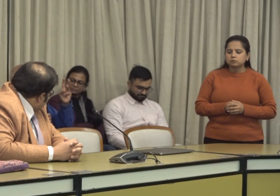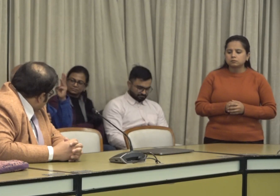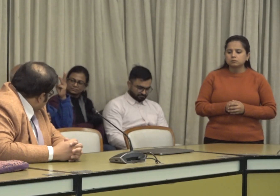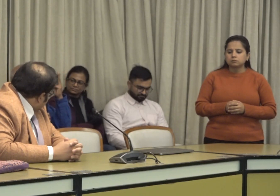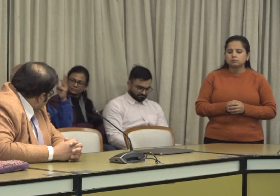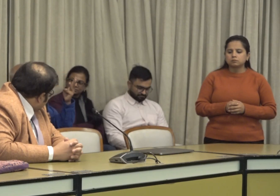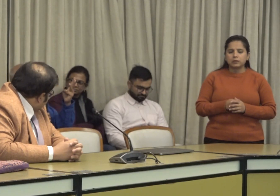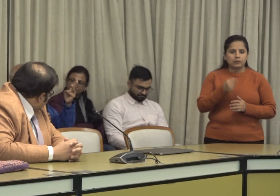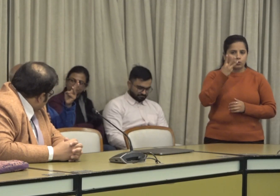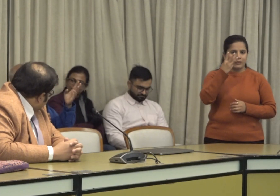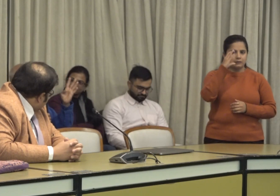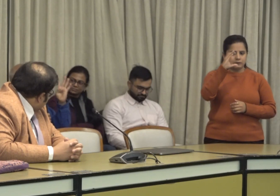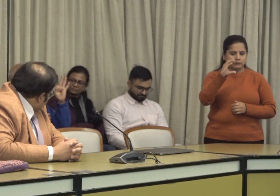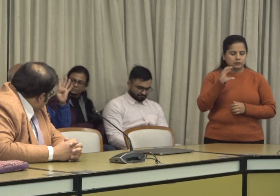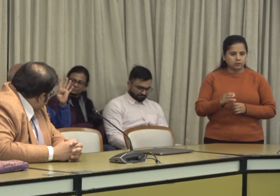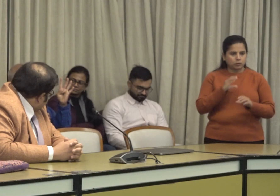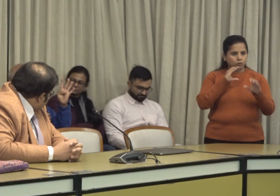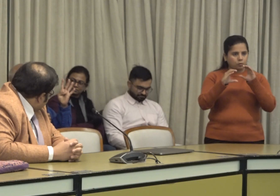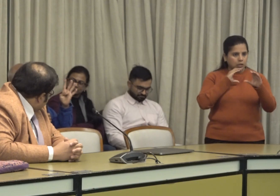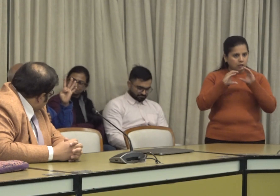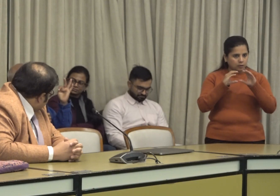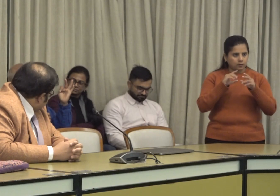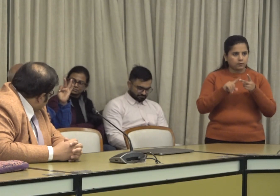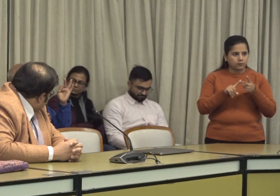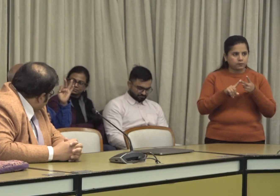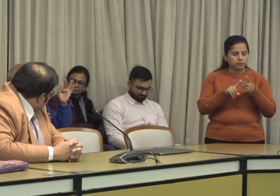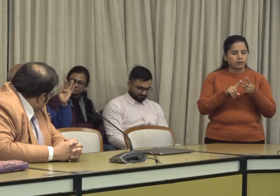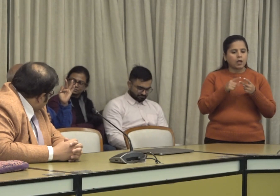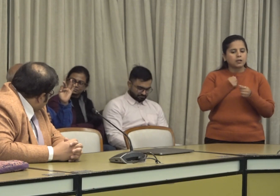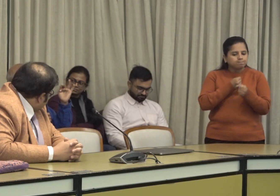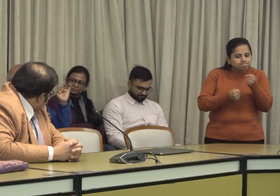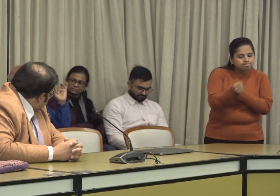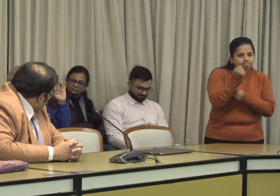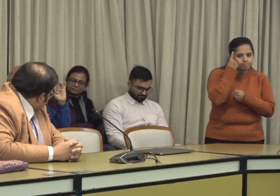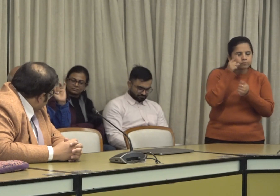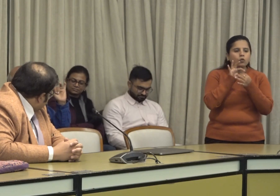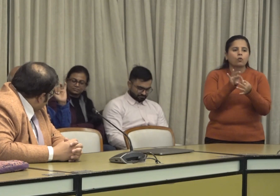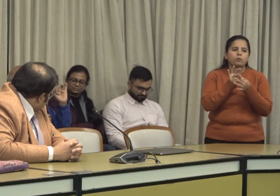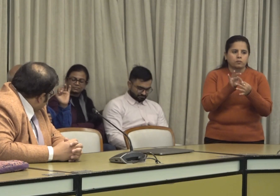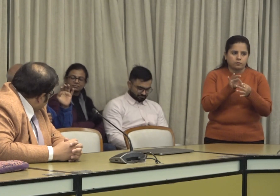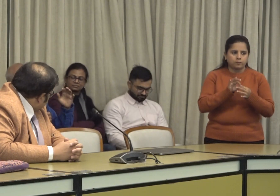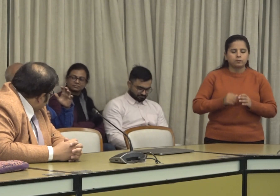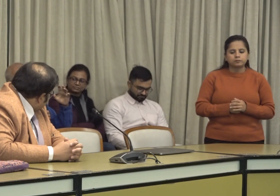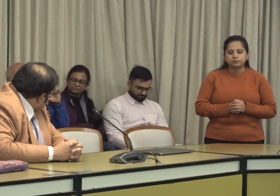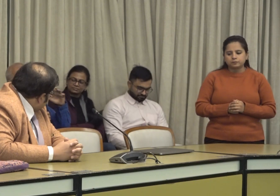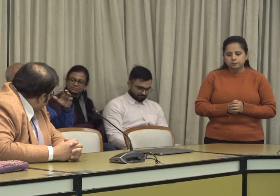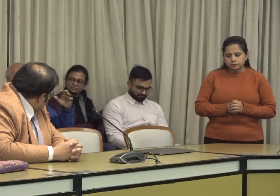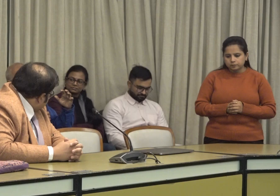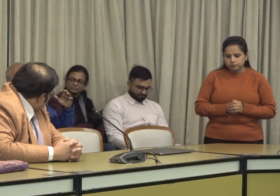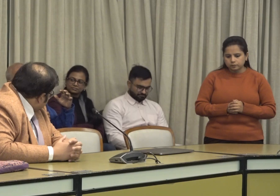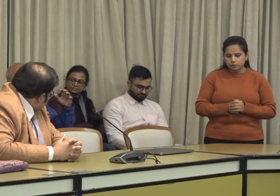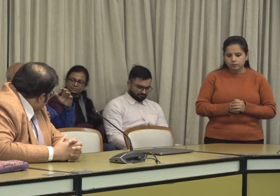centered on 3 C's: communication, compassion, and cooperation.